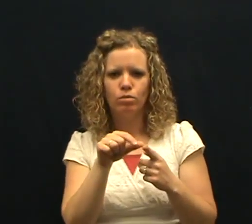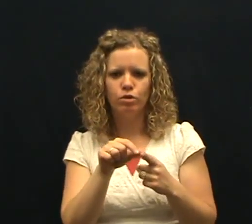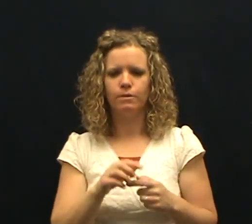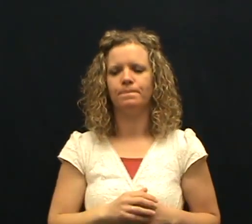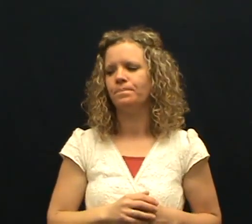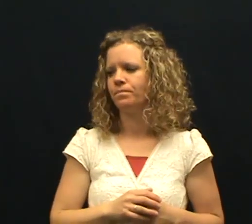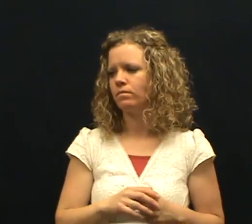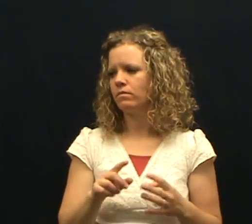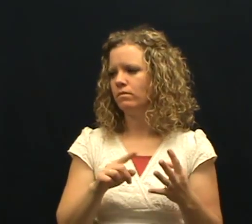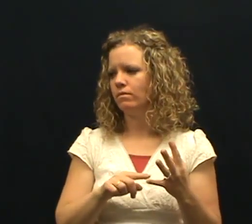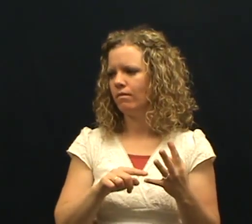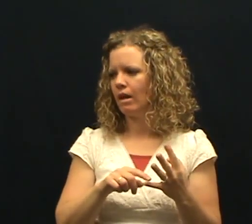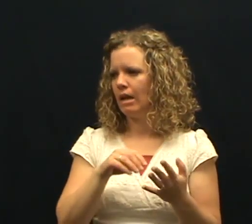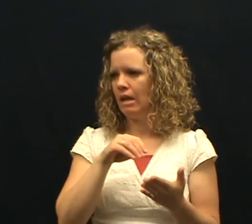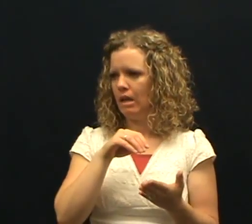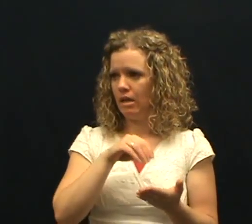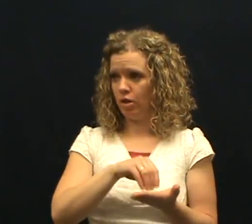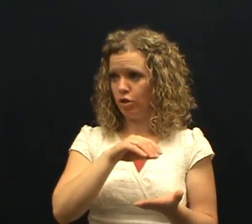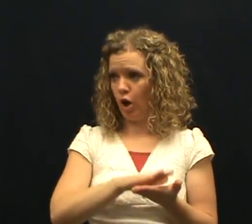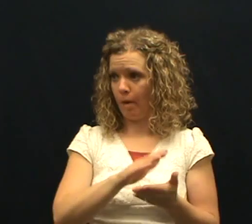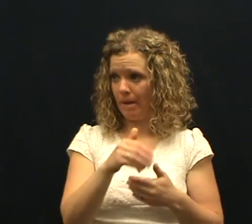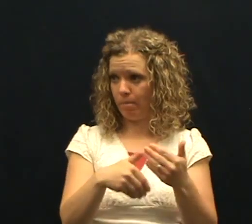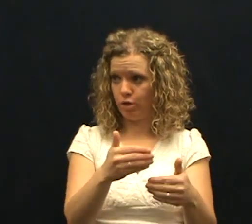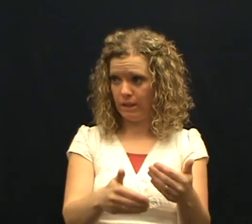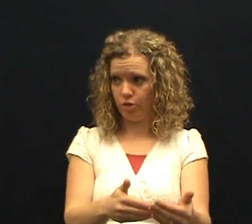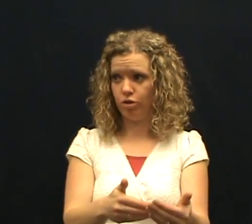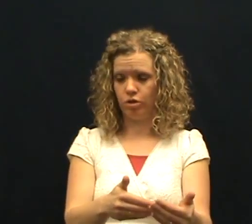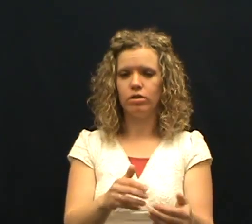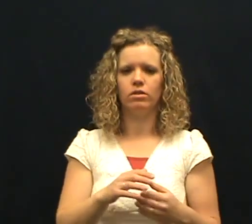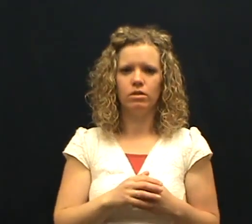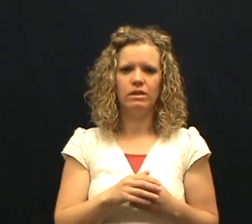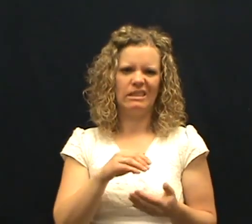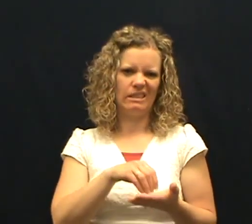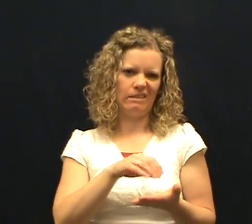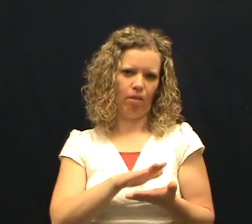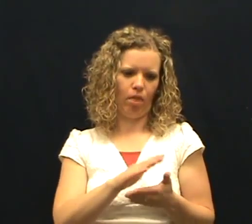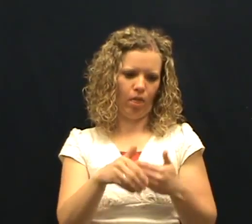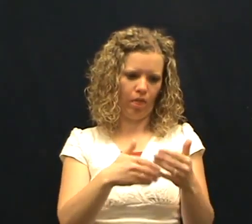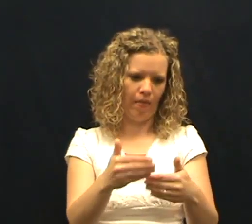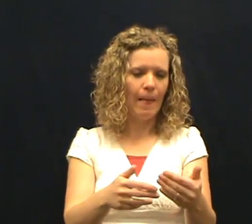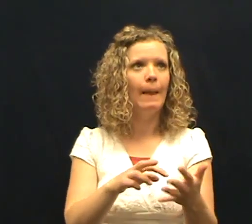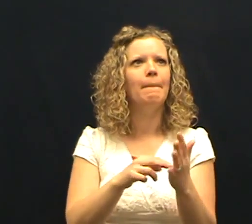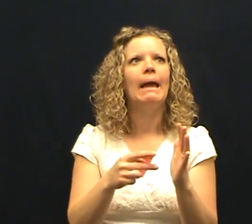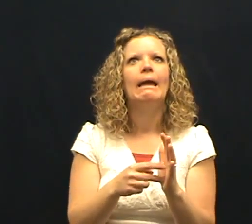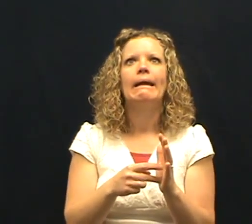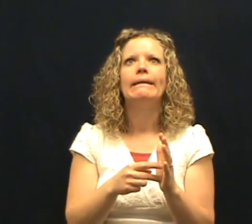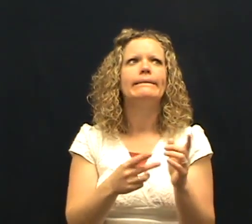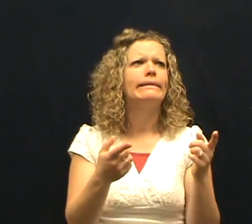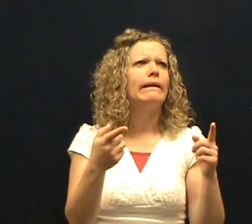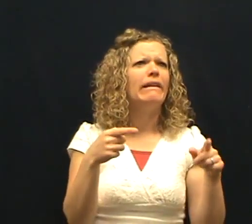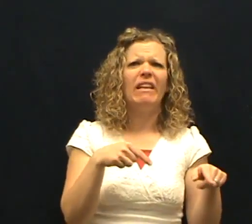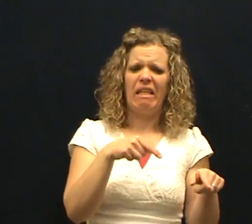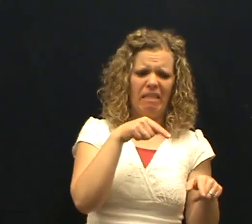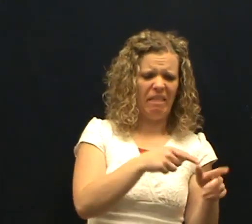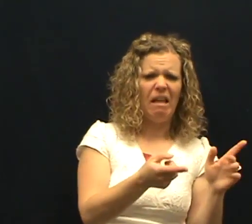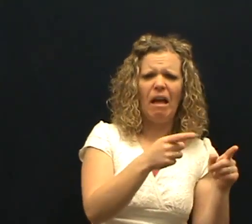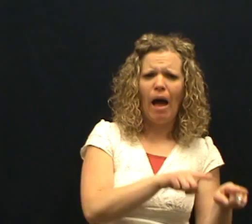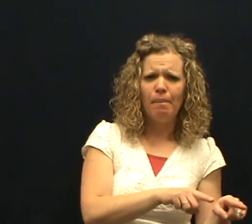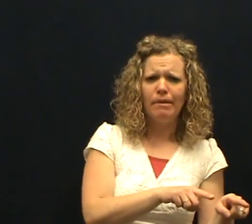Or you could look at this either as document procedures, in other words, what are the procedures and how should they be documented so you know how to